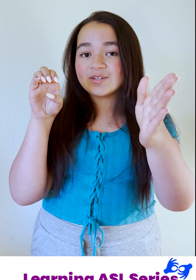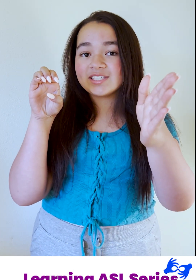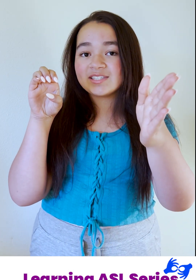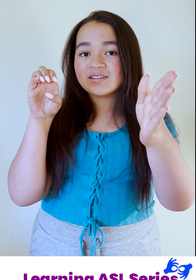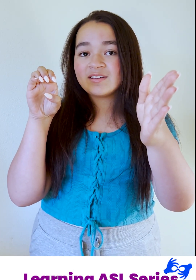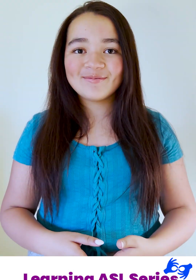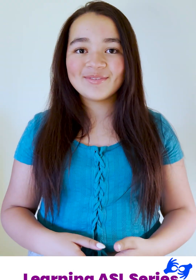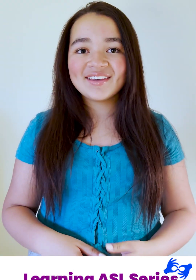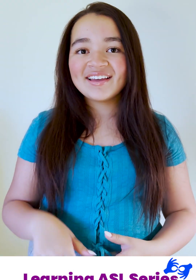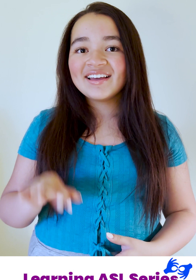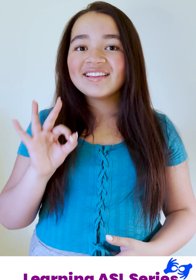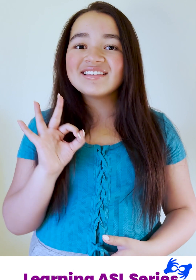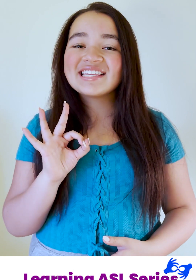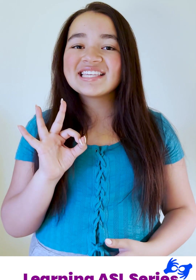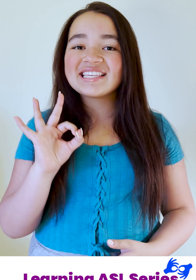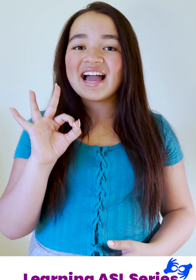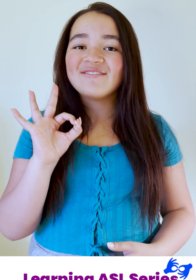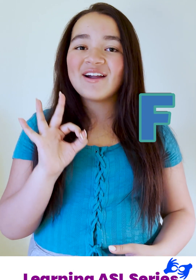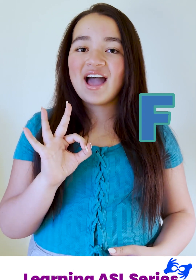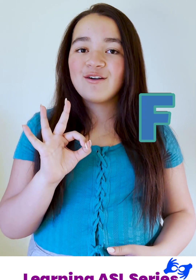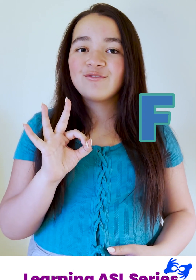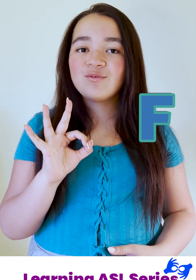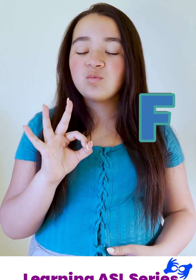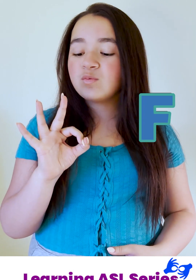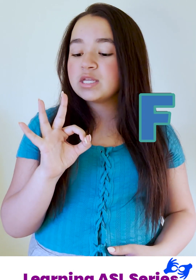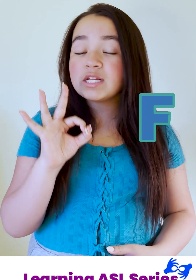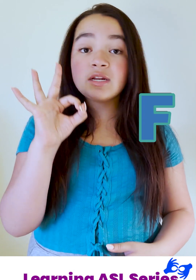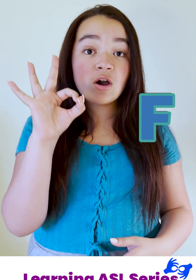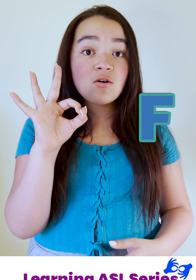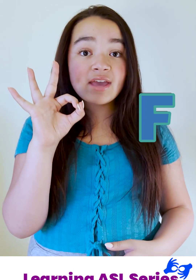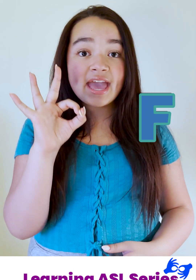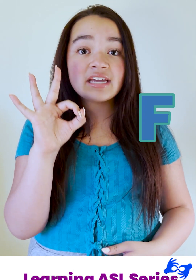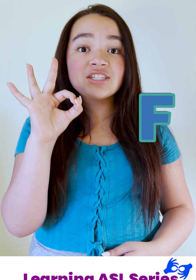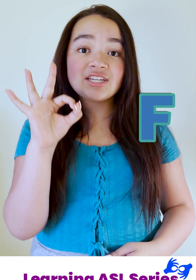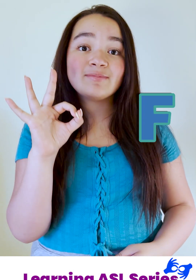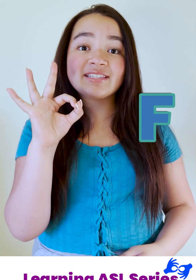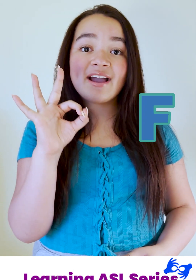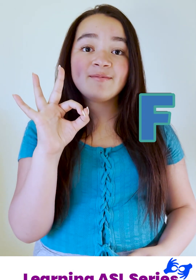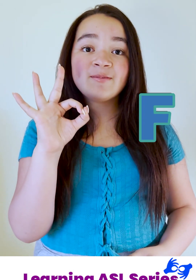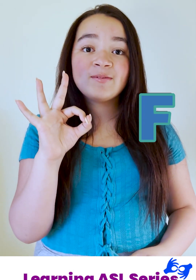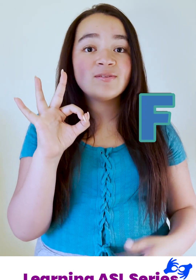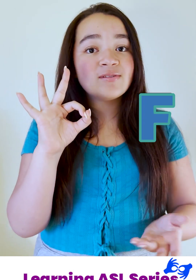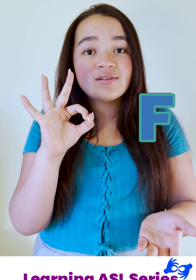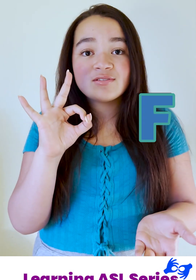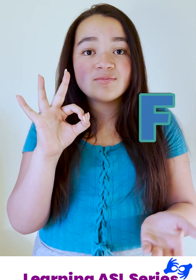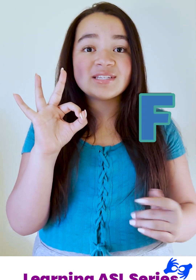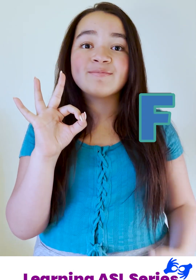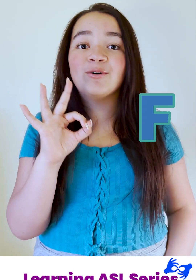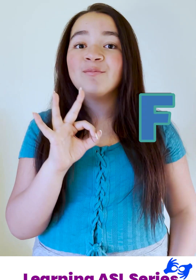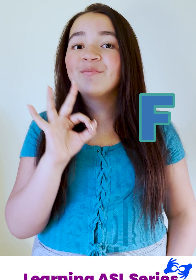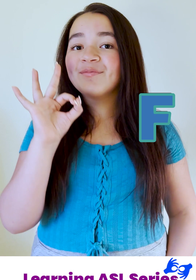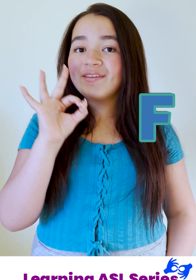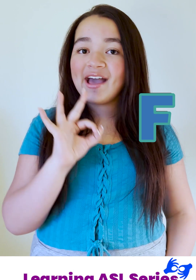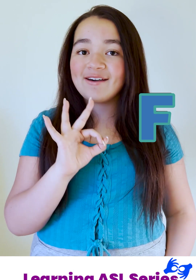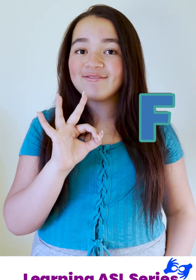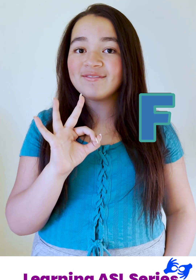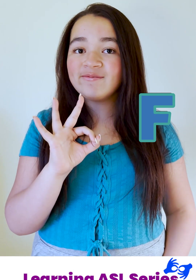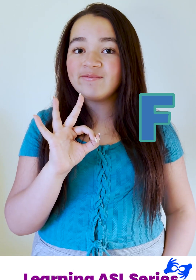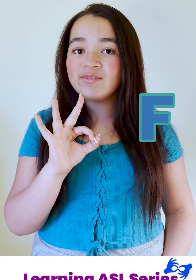outwards. This is the sign for F. It's in an OK shaped sign. Super simple. F.